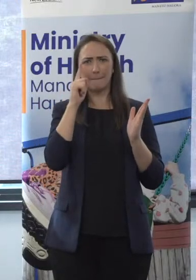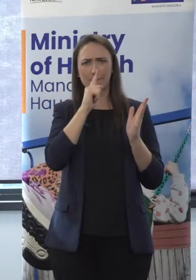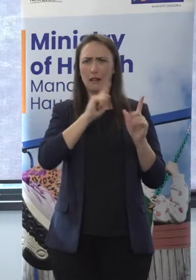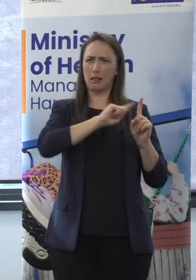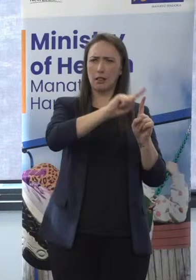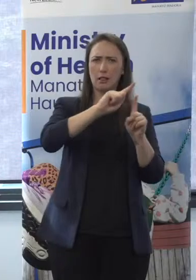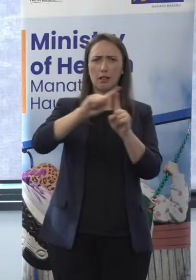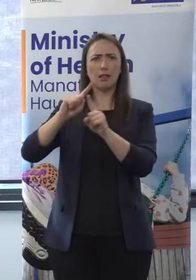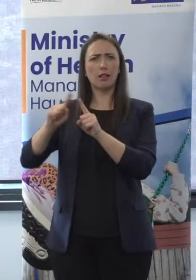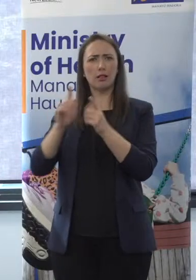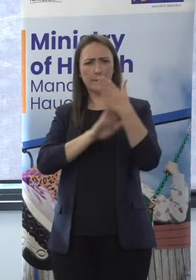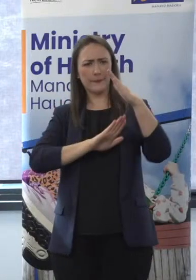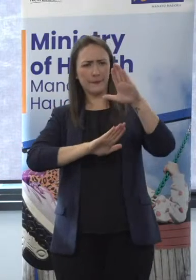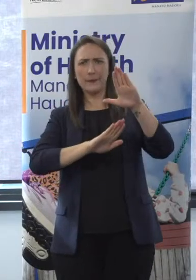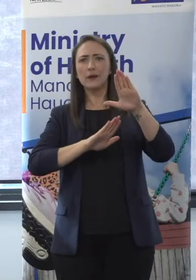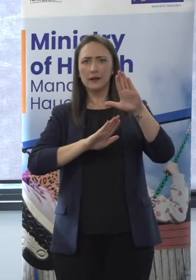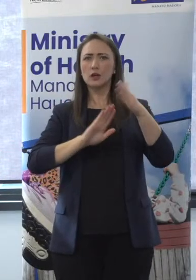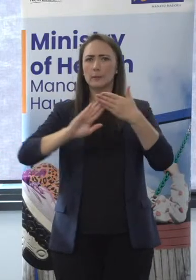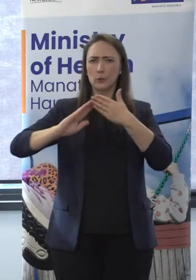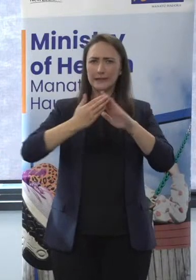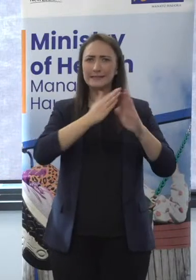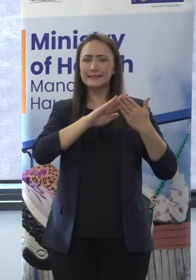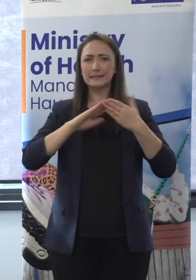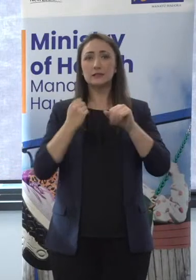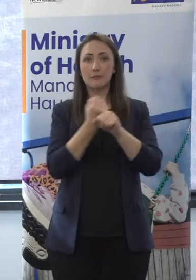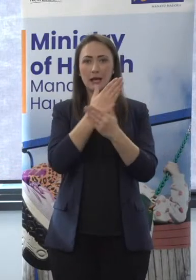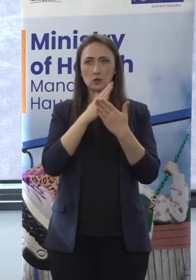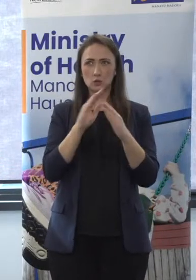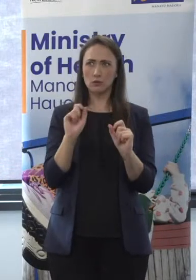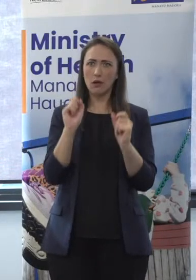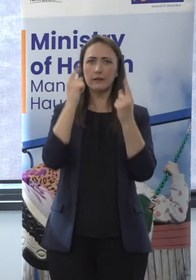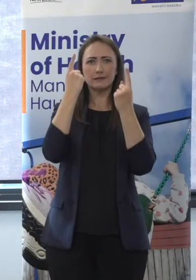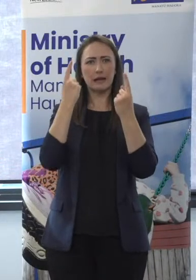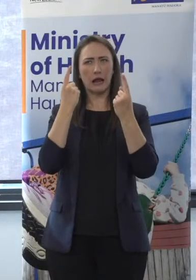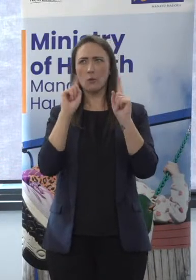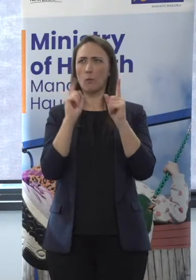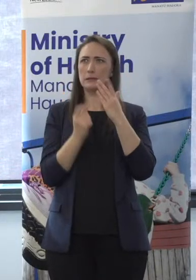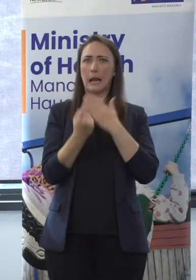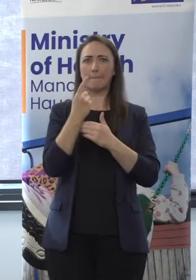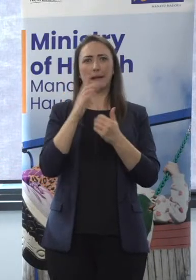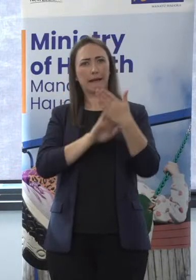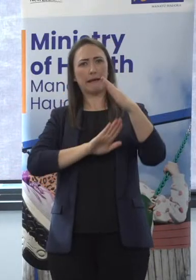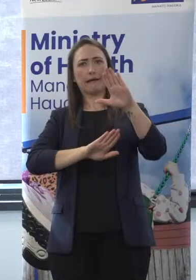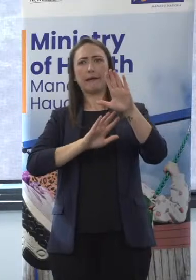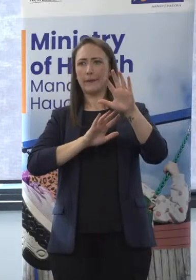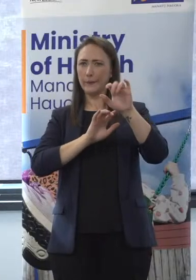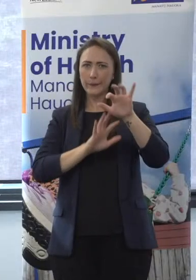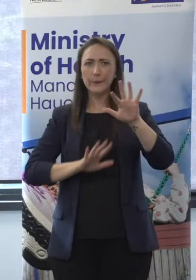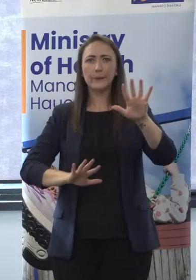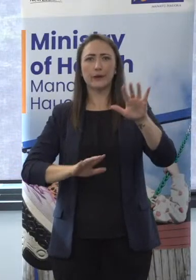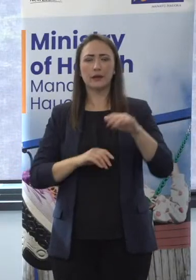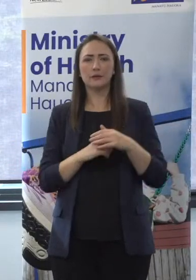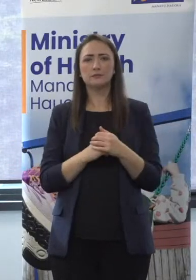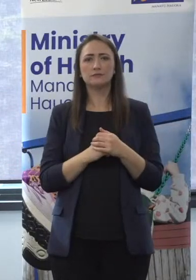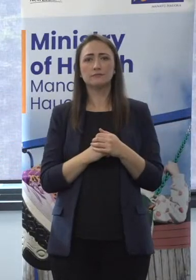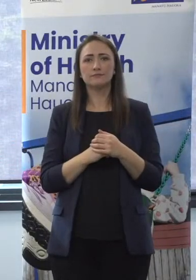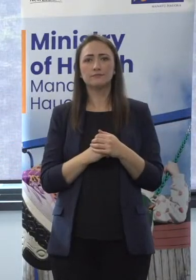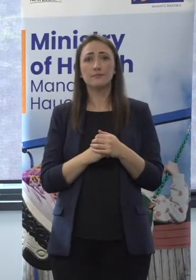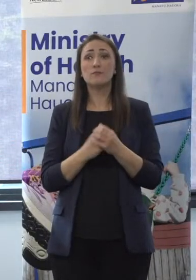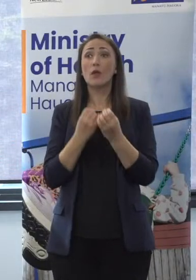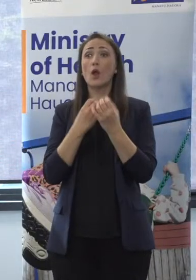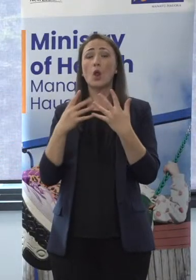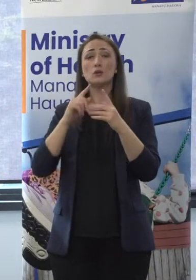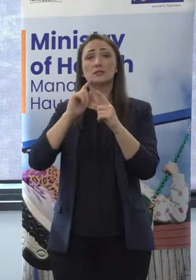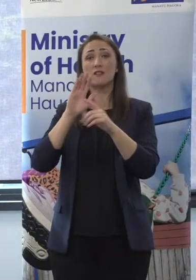and people to give us the best possible picture for New Zealand. Many countries have stopped testing at their borders,